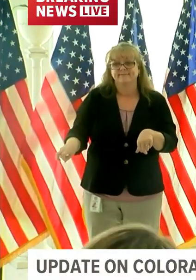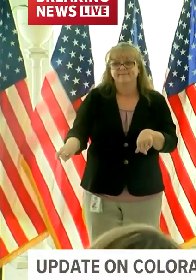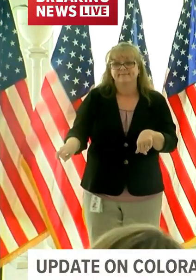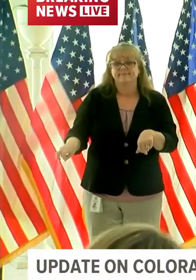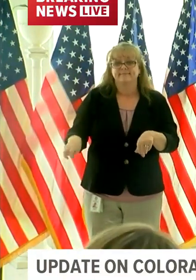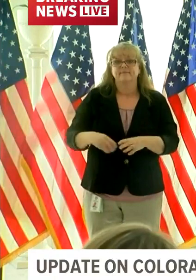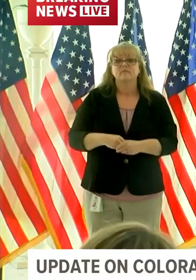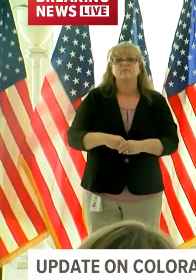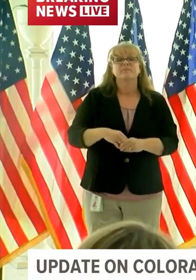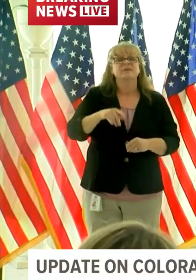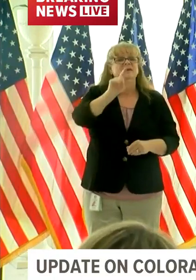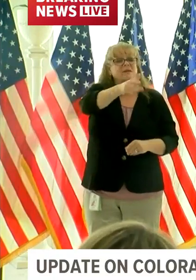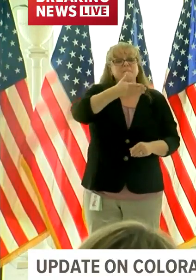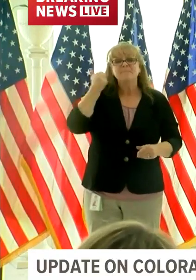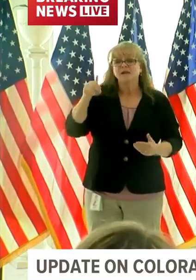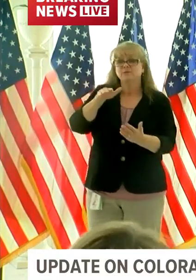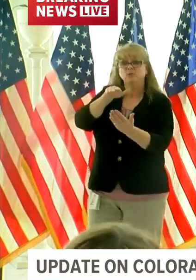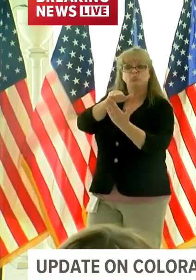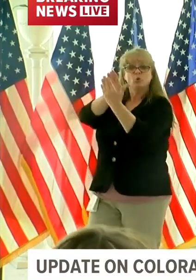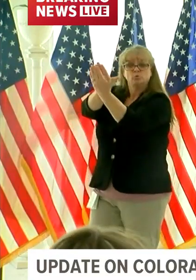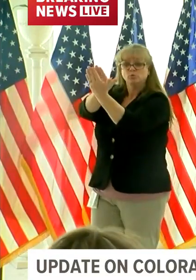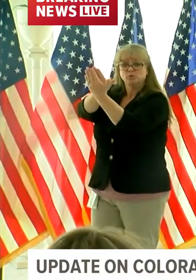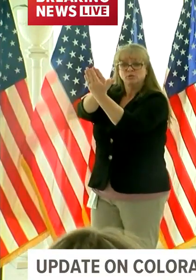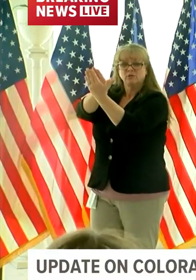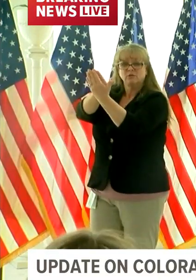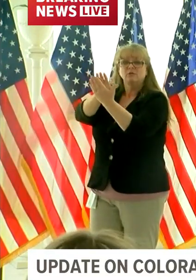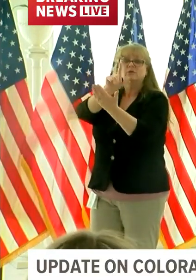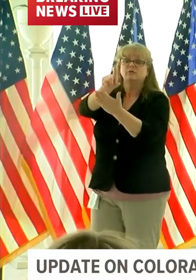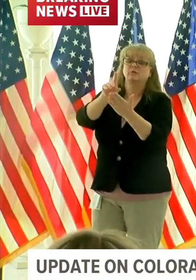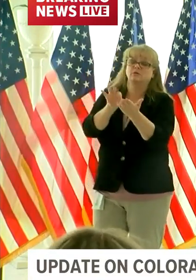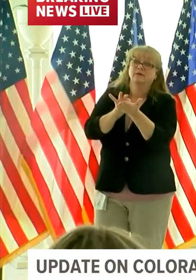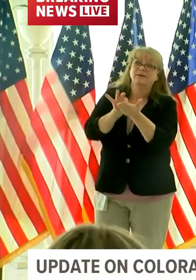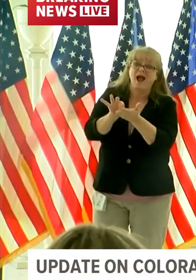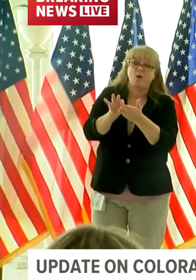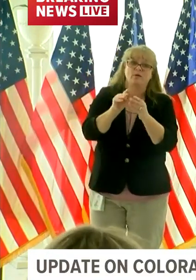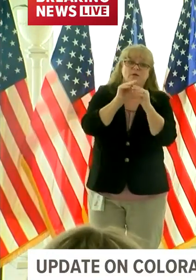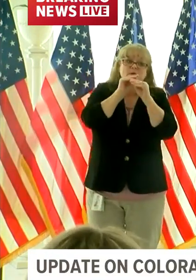is Dayenu would have been enough. Count the blessings on the other hand. You have this challenge,